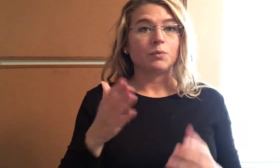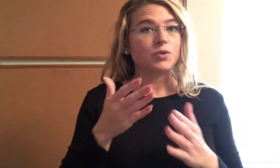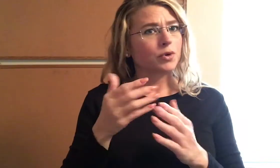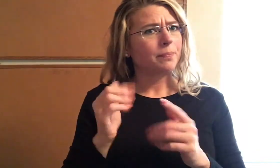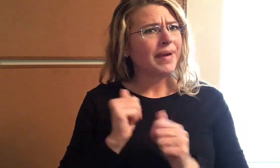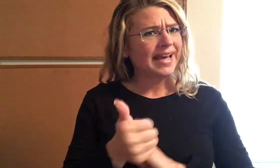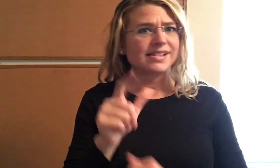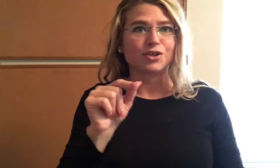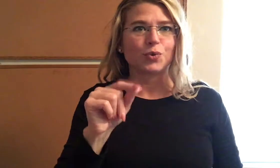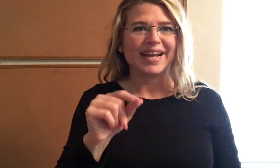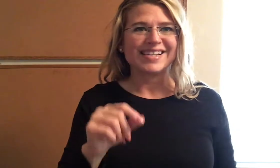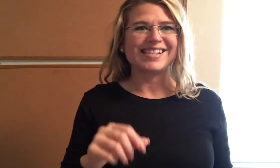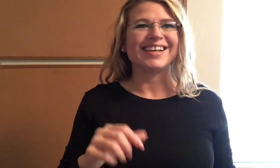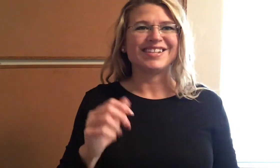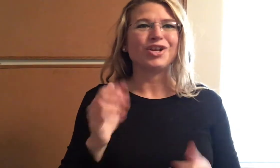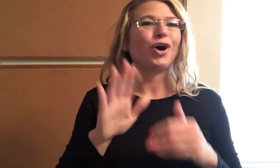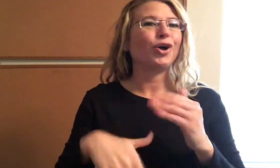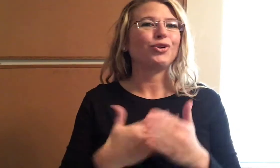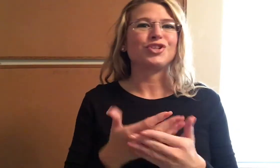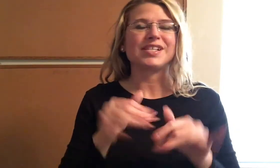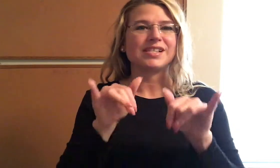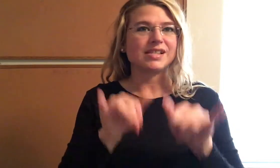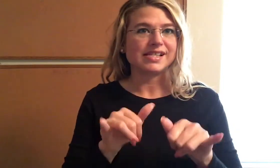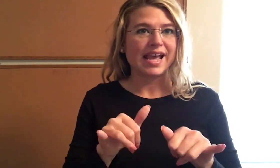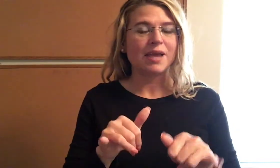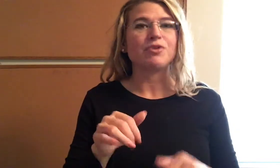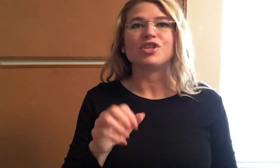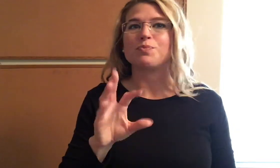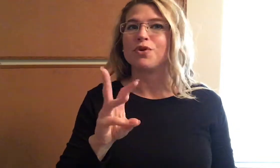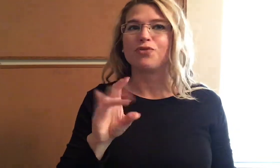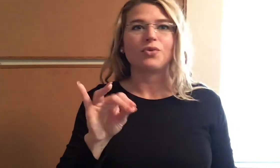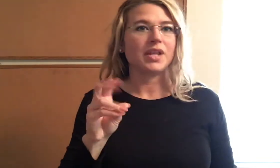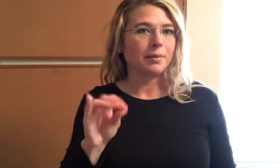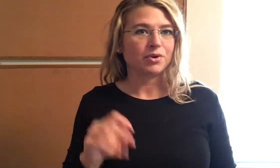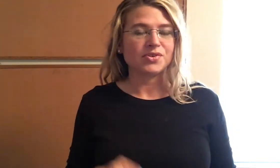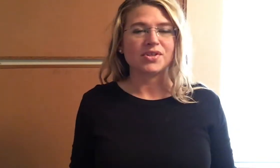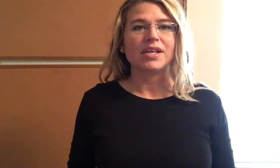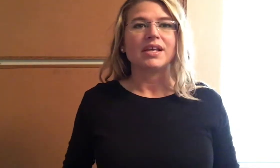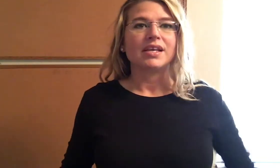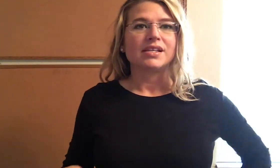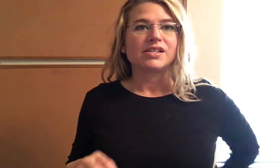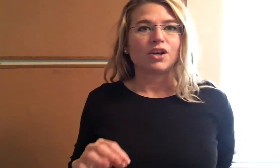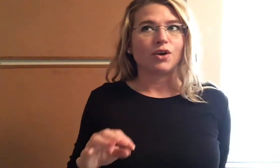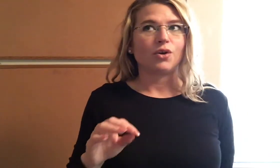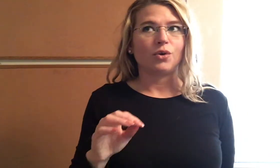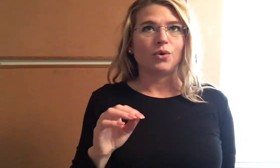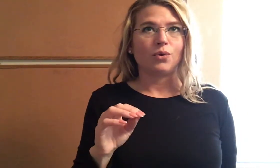Once we're past the 20s, it's all just the same. You just move through the numbers. So